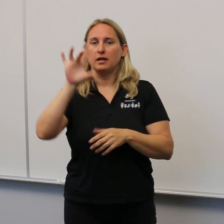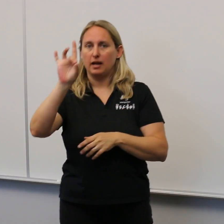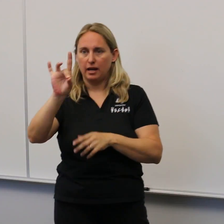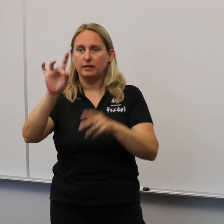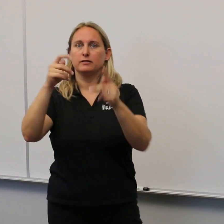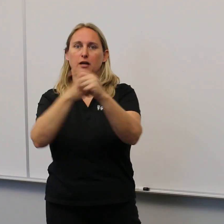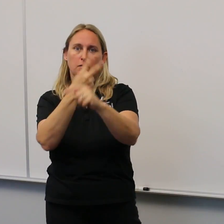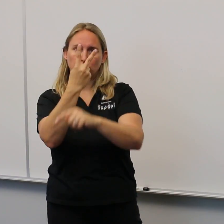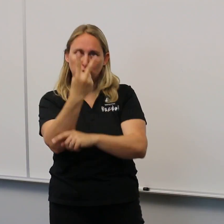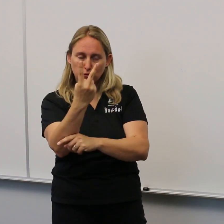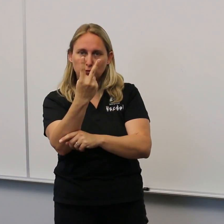2 is,